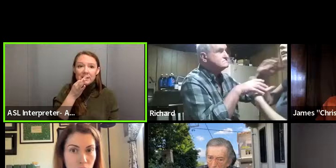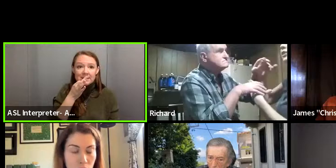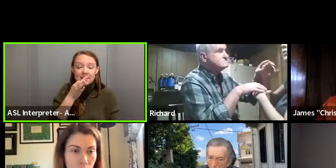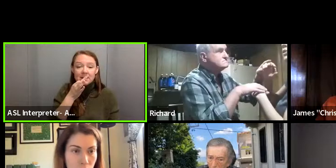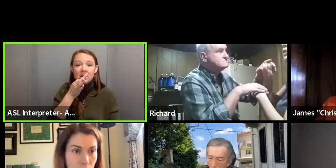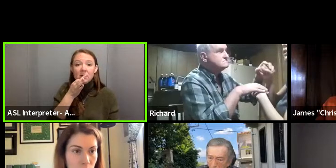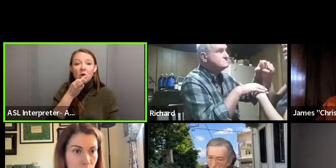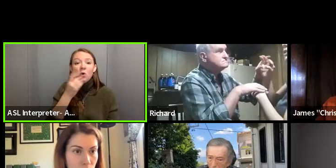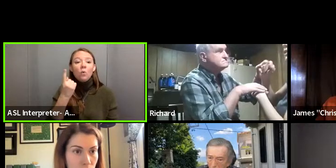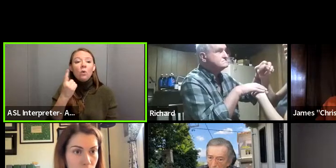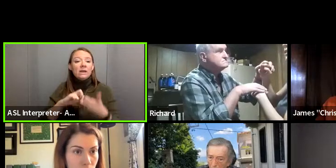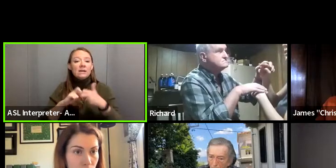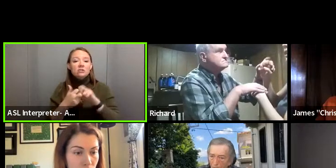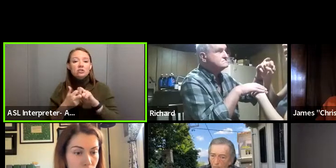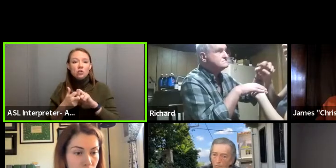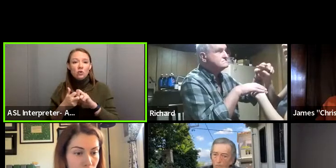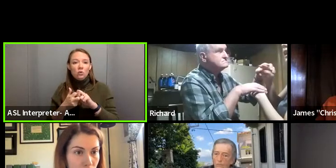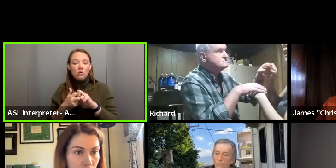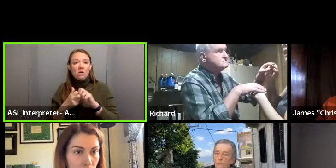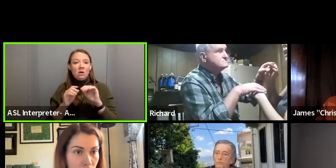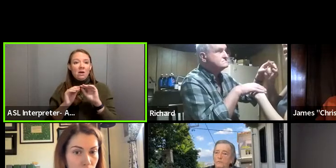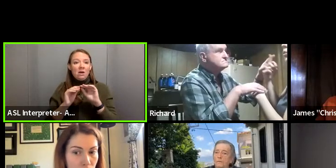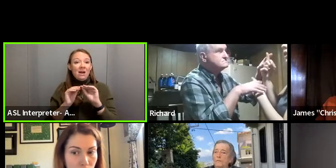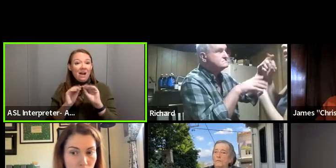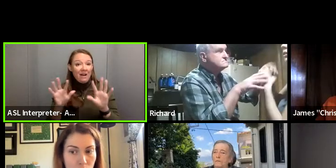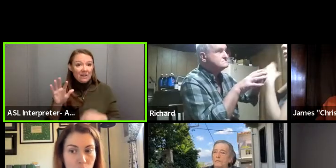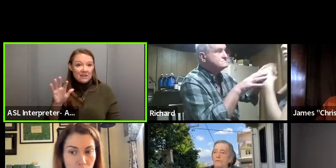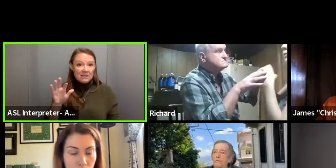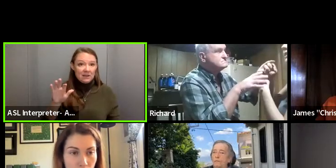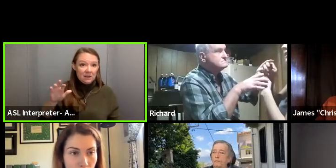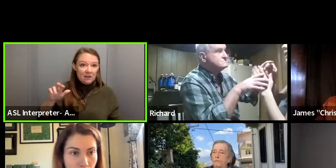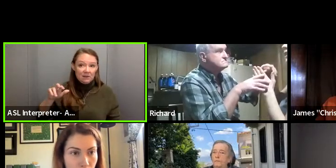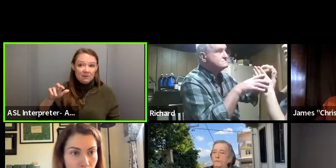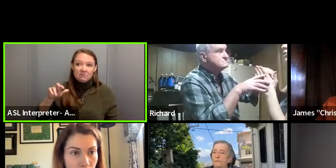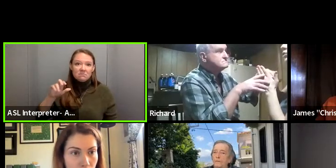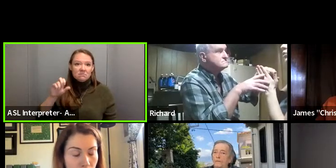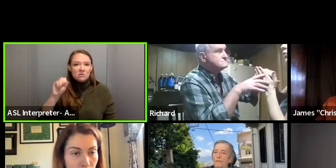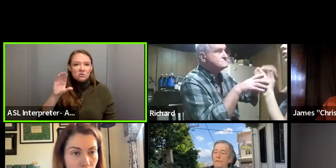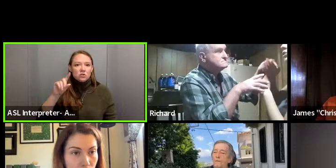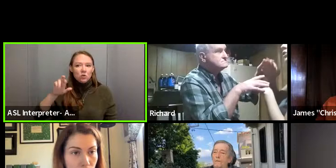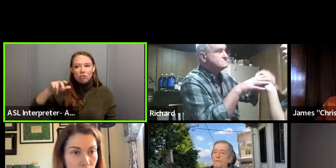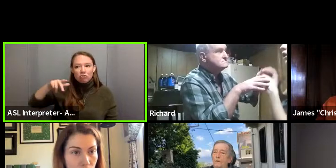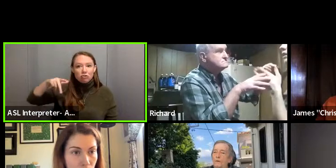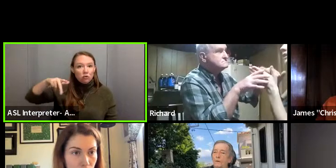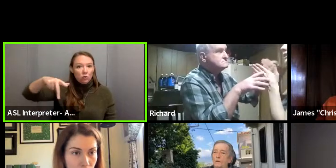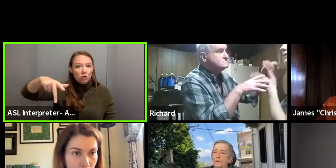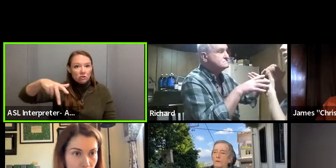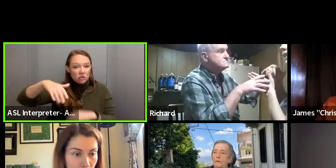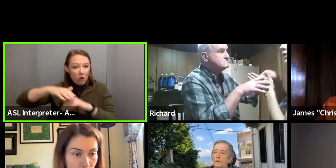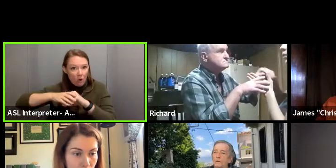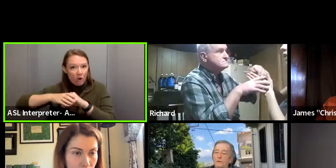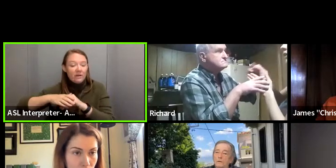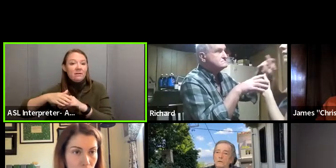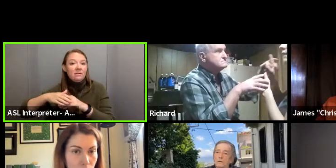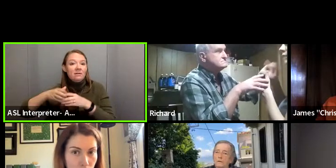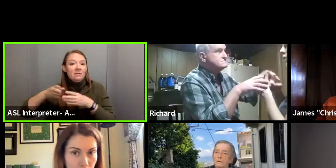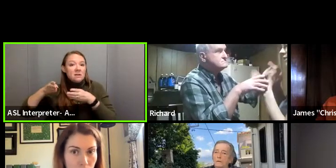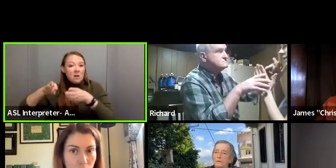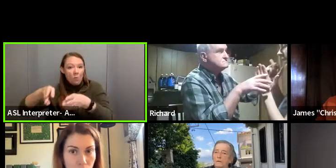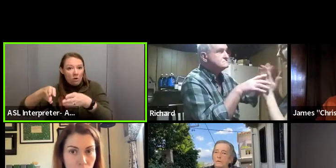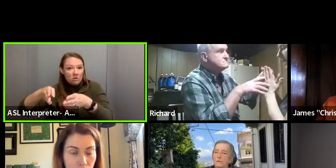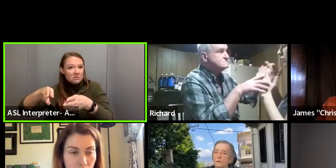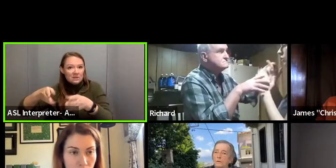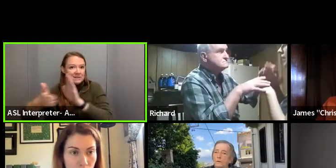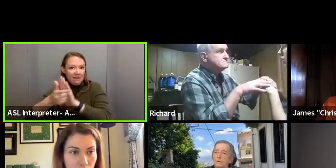that is obviously is the scooters on sidewalks. First of all, it's illegal for them to be on